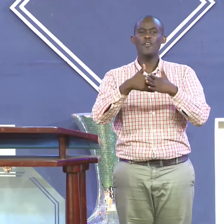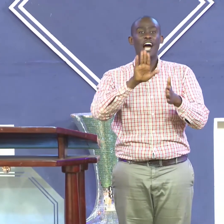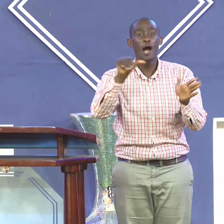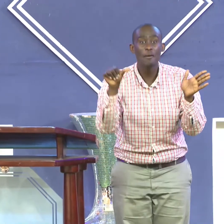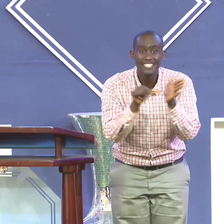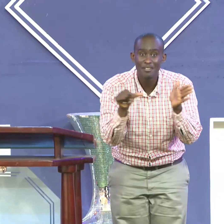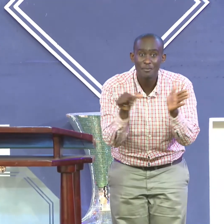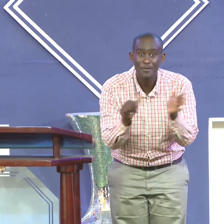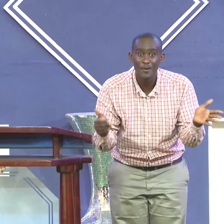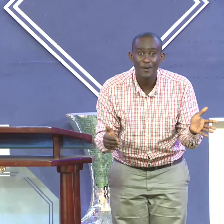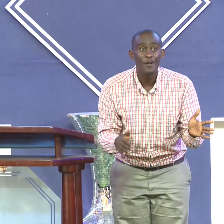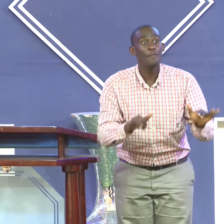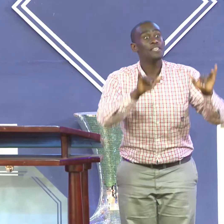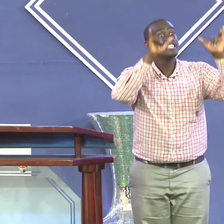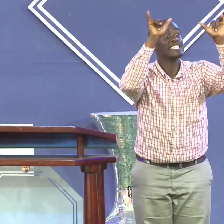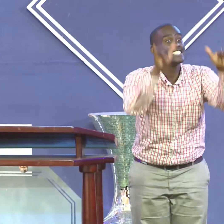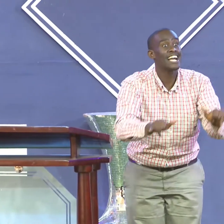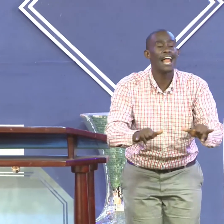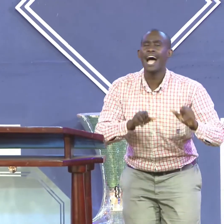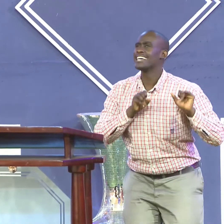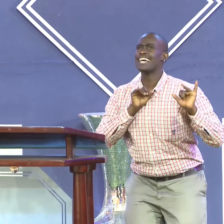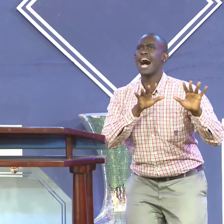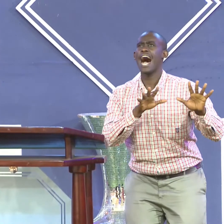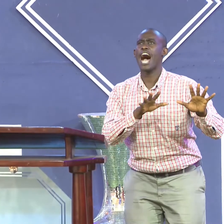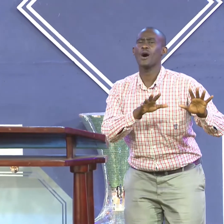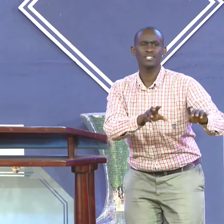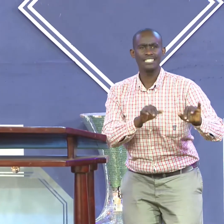Whatever was disturbing you from us, it will remain